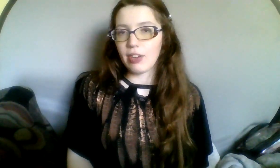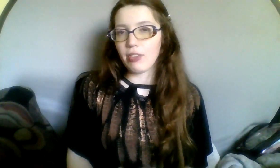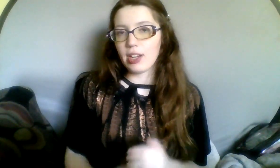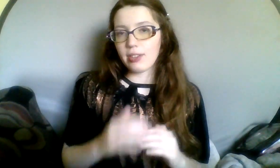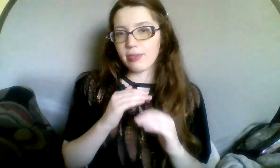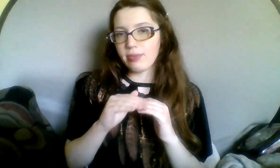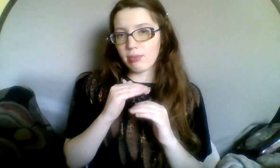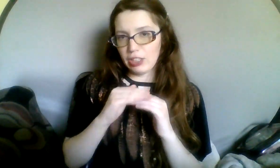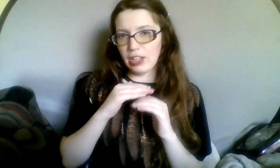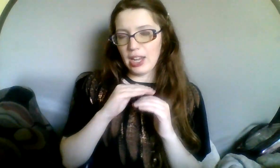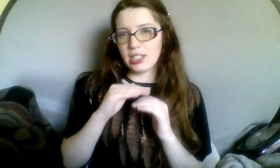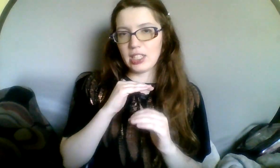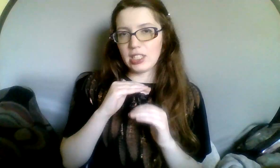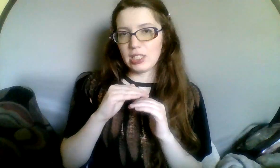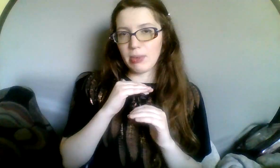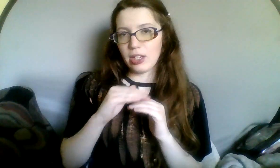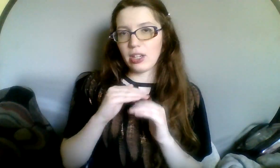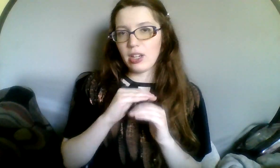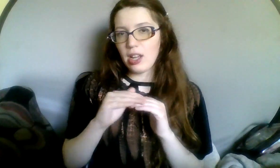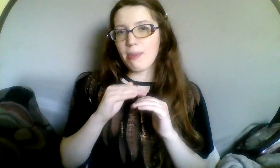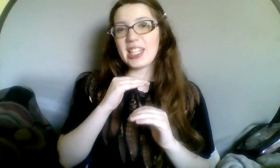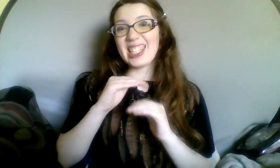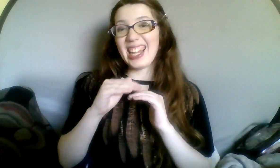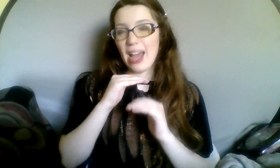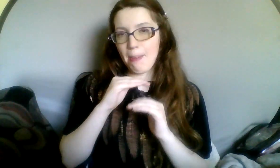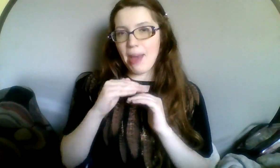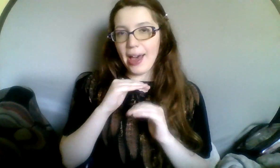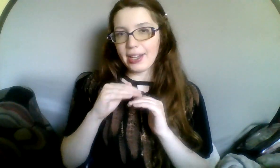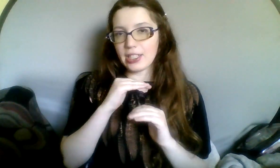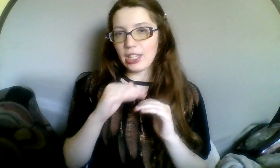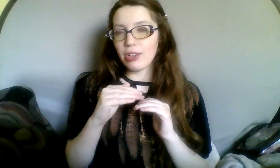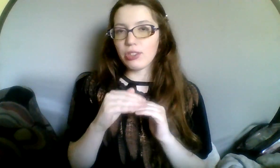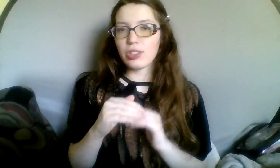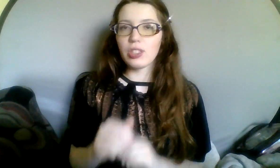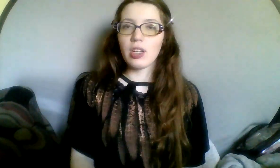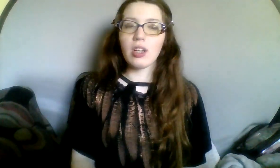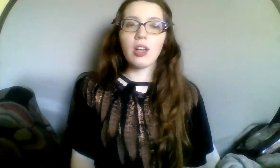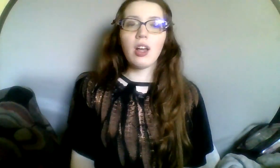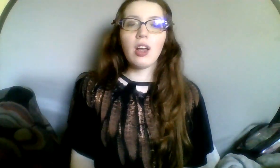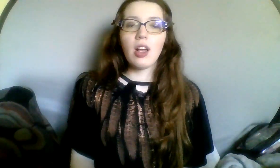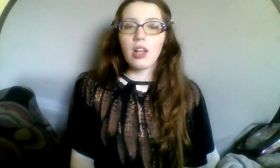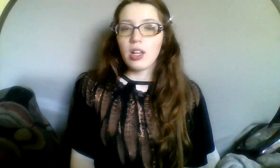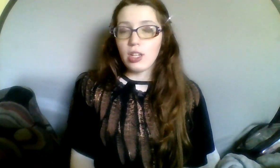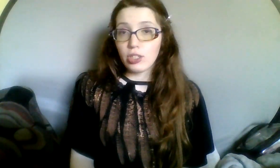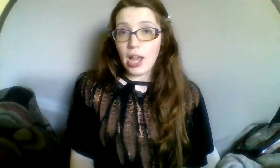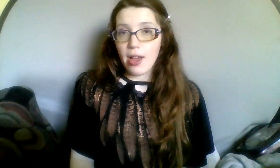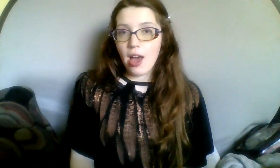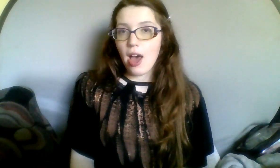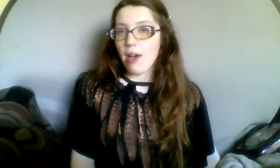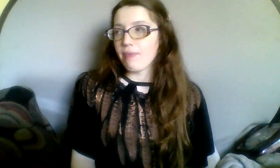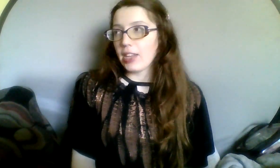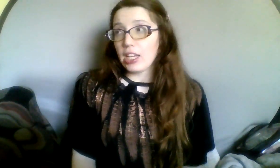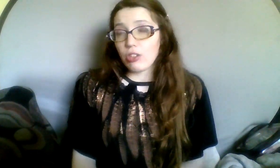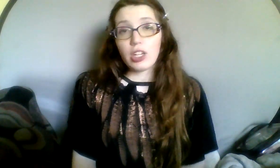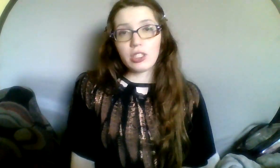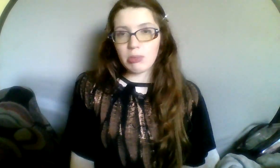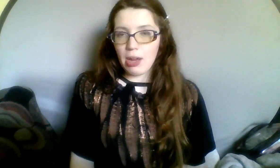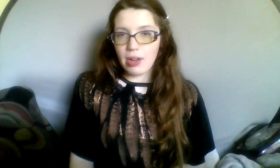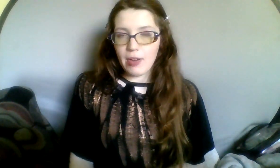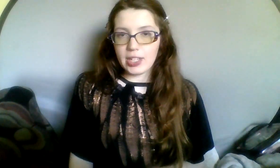different, but you can kind of see it's similar. But this is like a bad excuse. So yeah, any other questions about how I